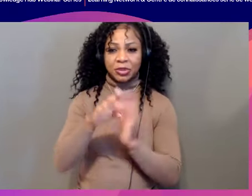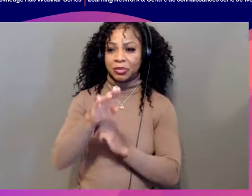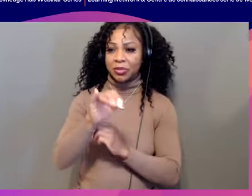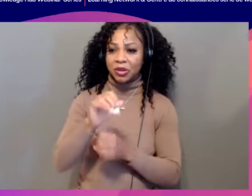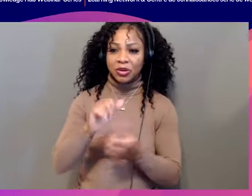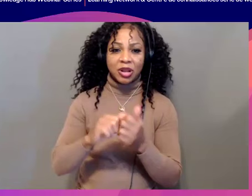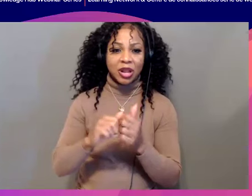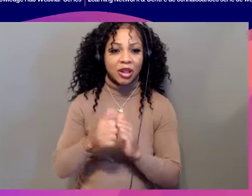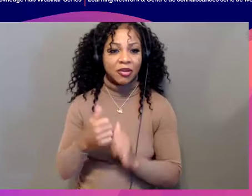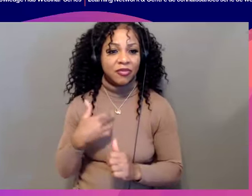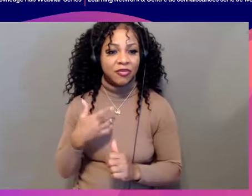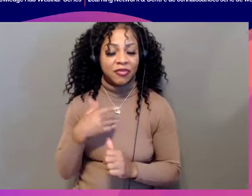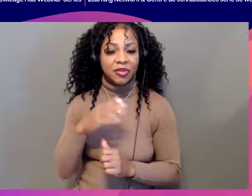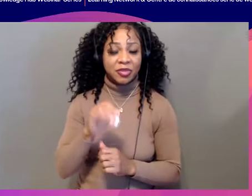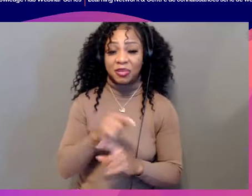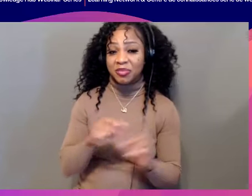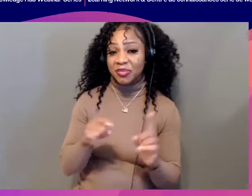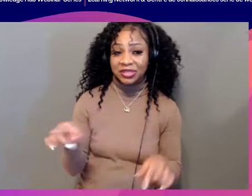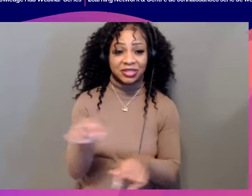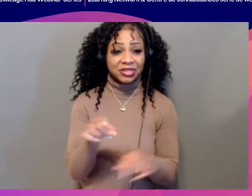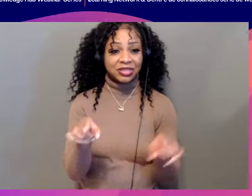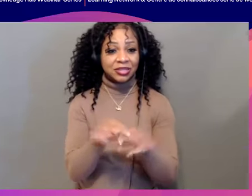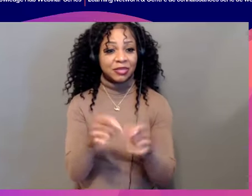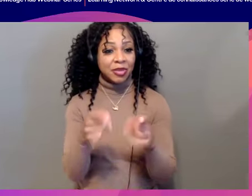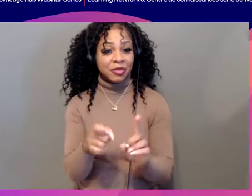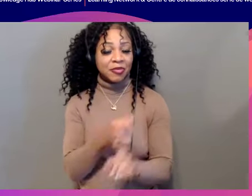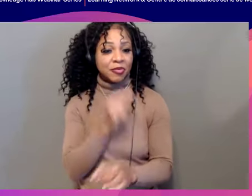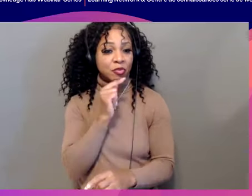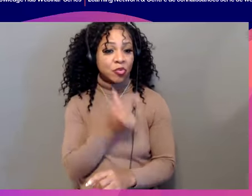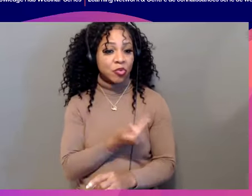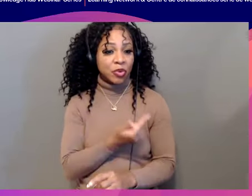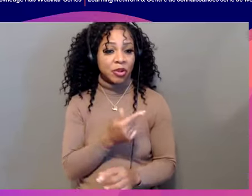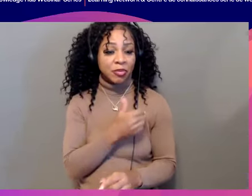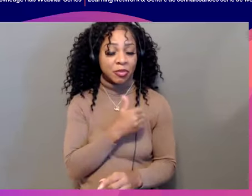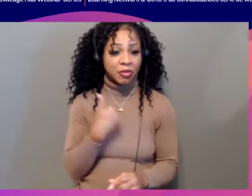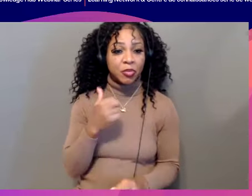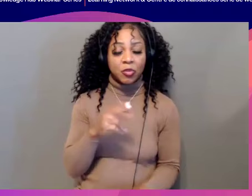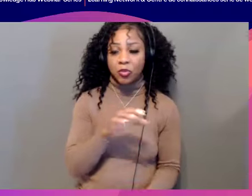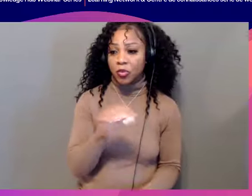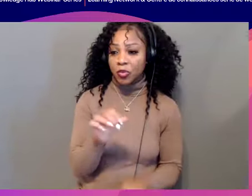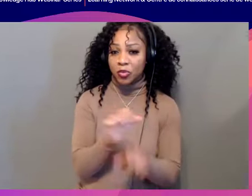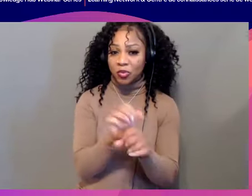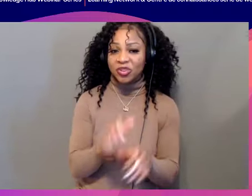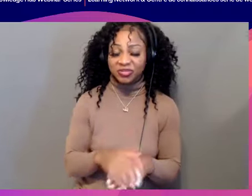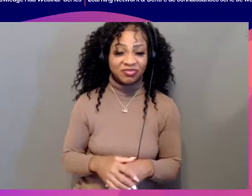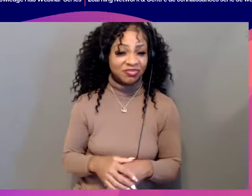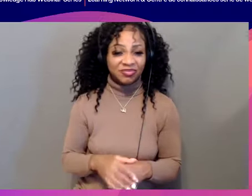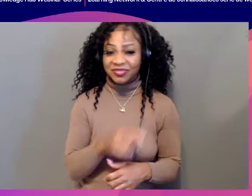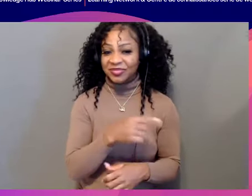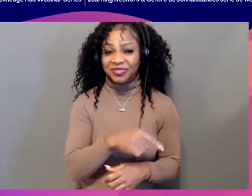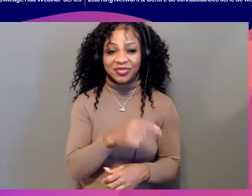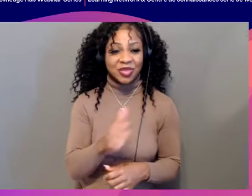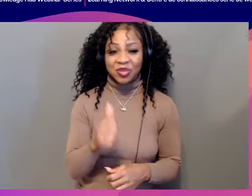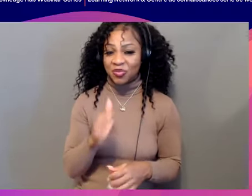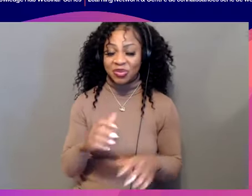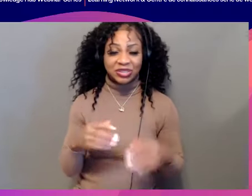that same thing happens from queer community members as well, or coworkers, where yeah, they're just not accepted in